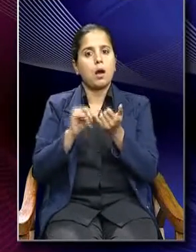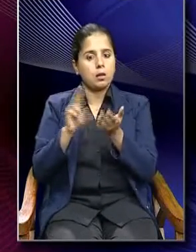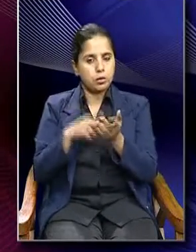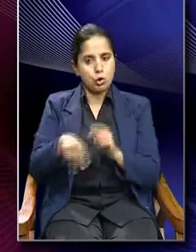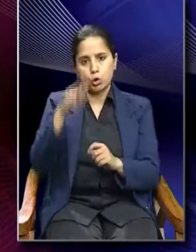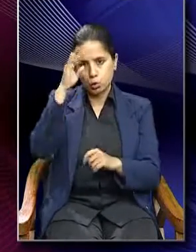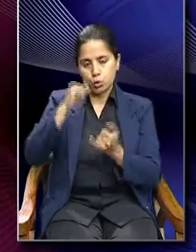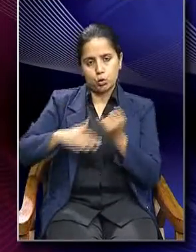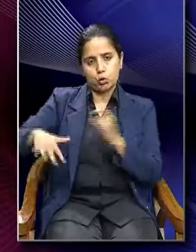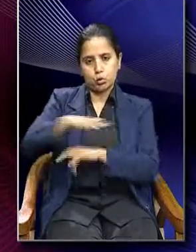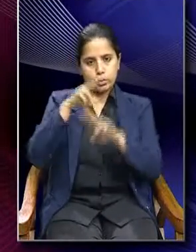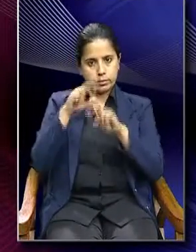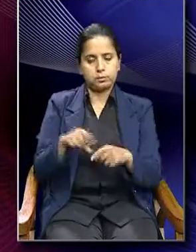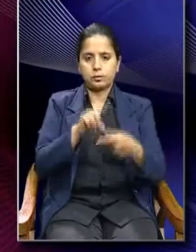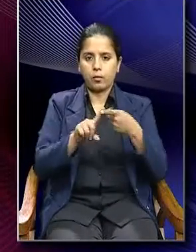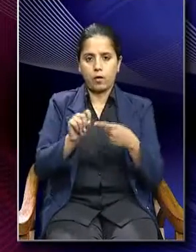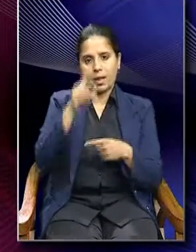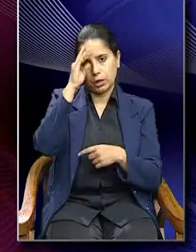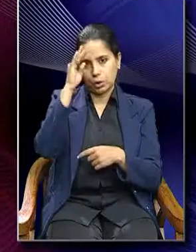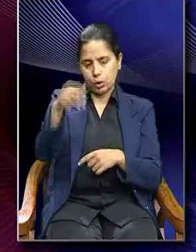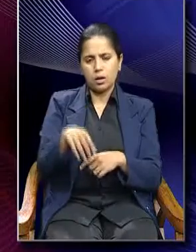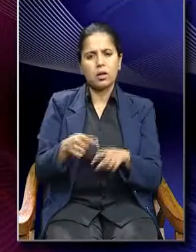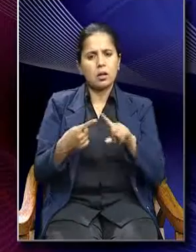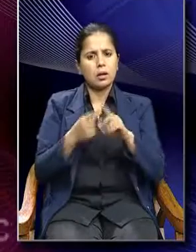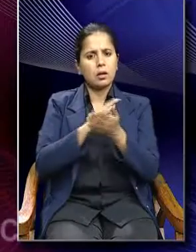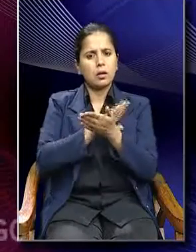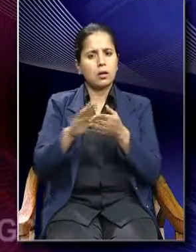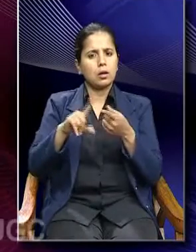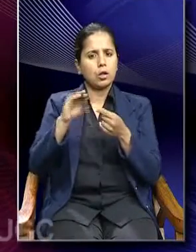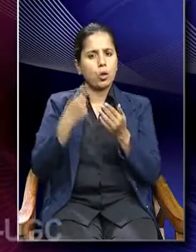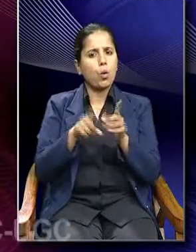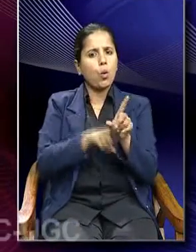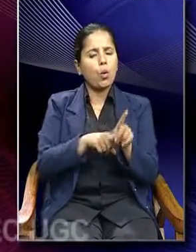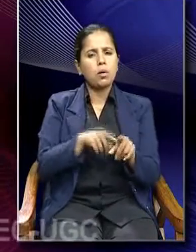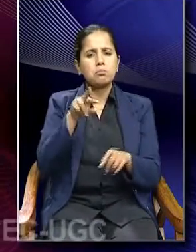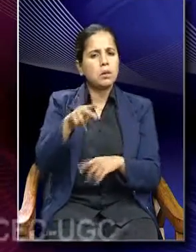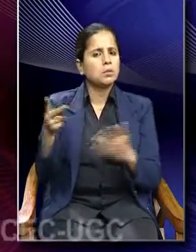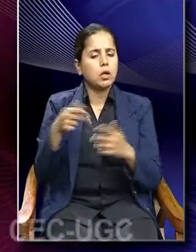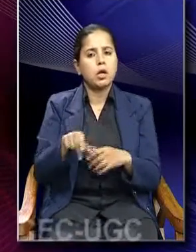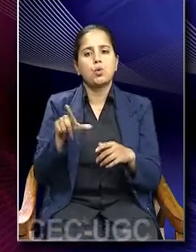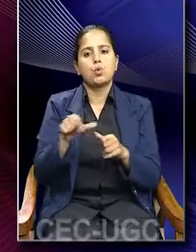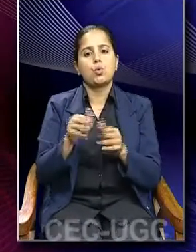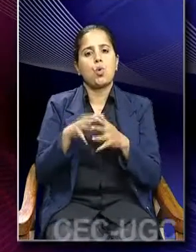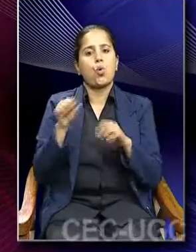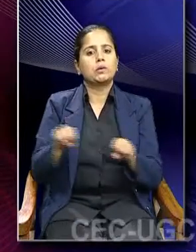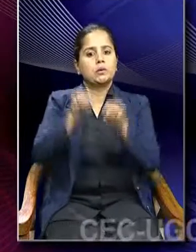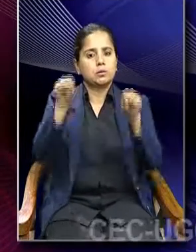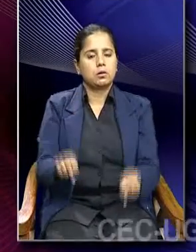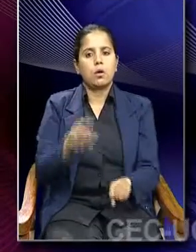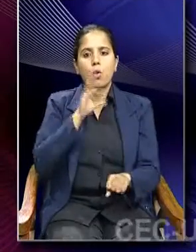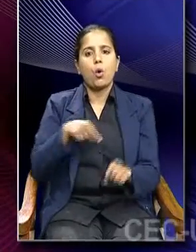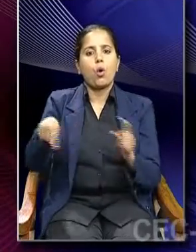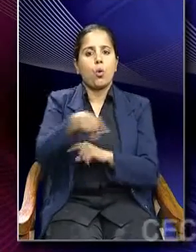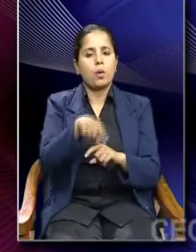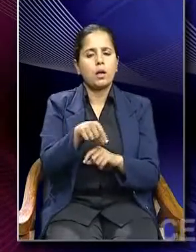is theory. What is theory? Now, theory is a system of law grounded on